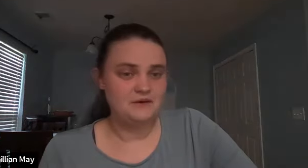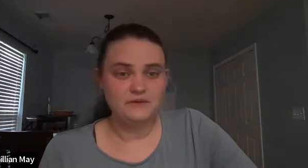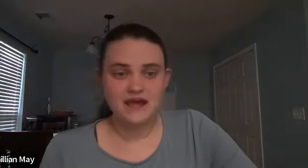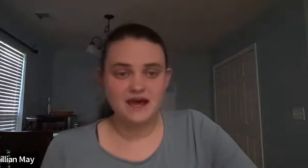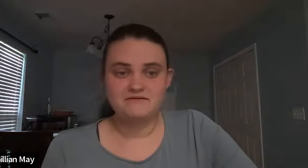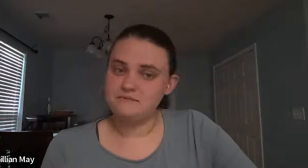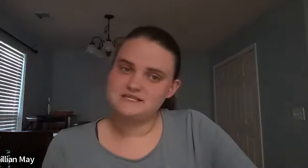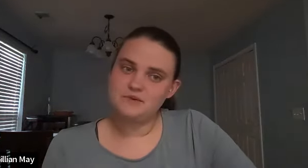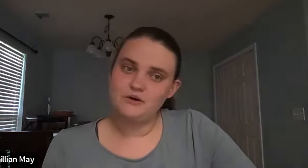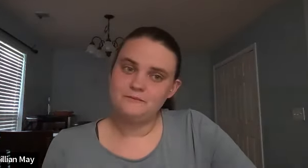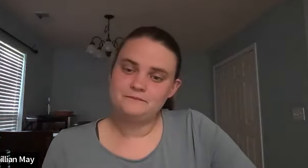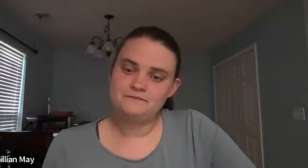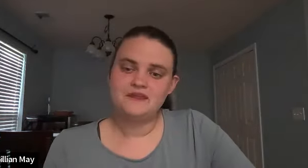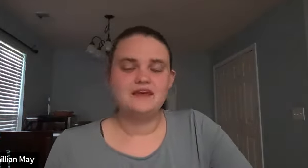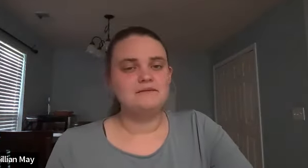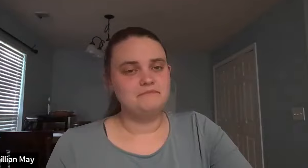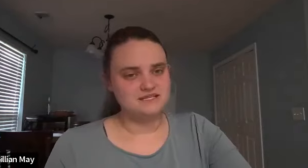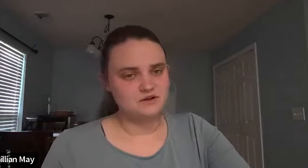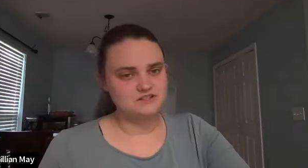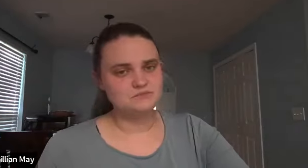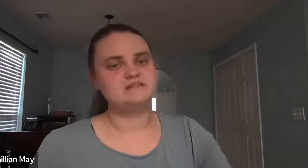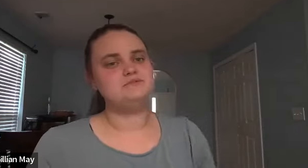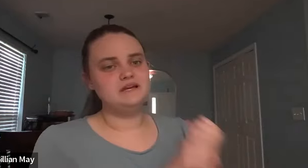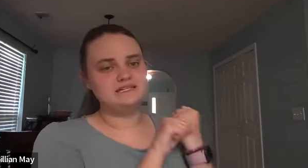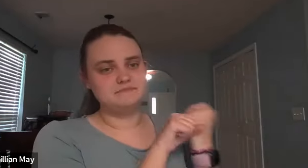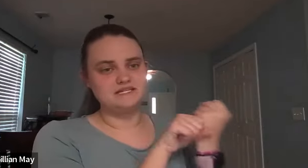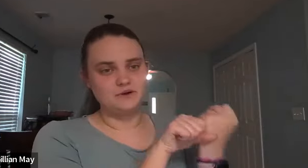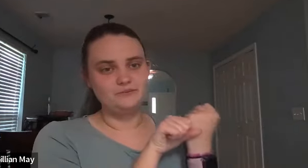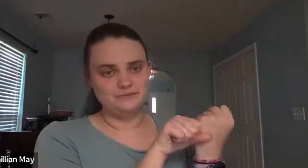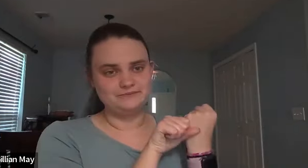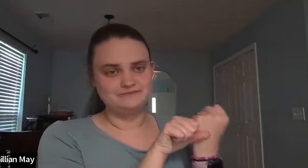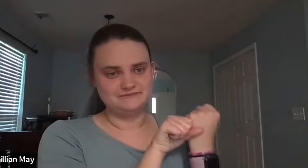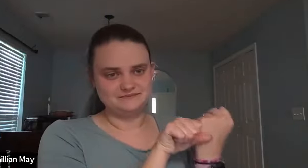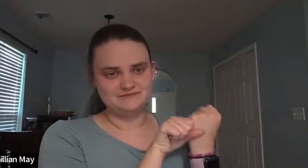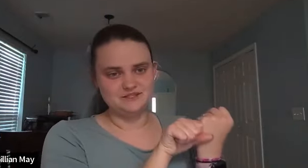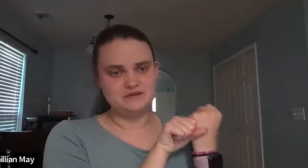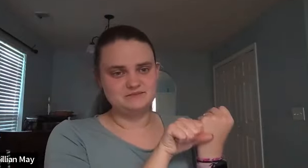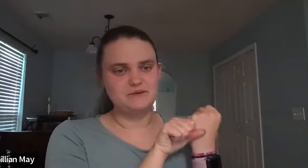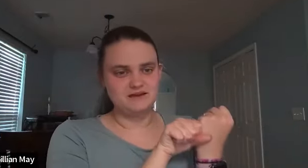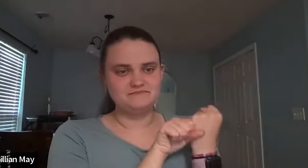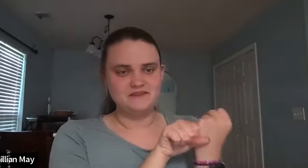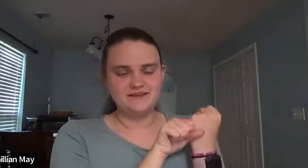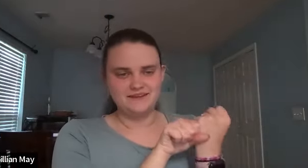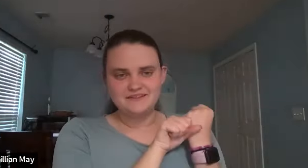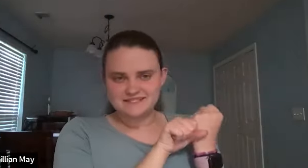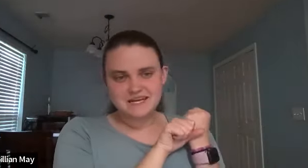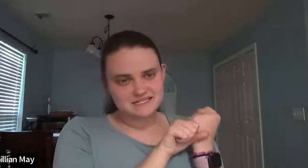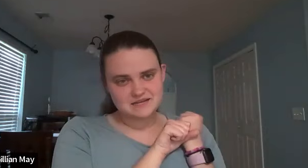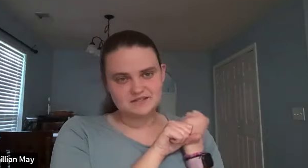Then we have baseball. Baseball is super simple. It's baseball. So baseball bat. That's the nice thing about some